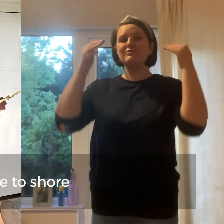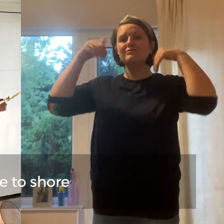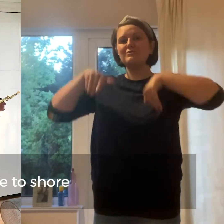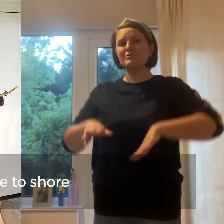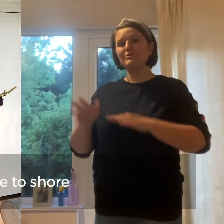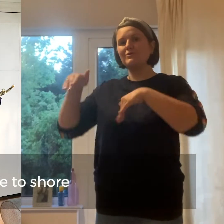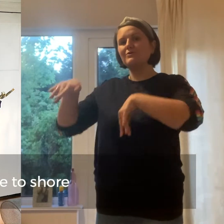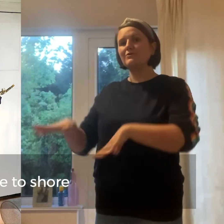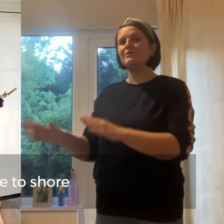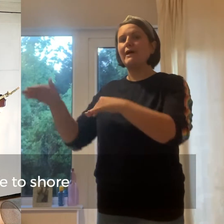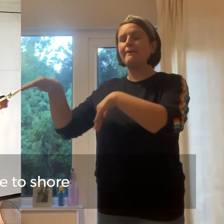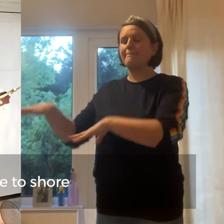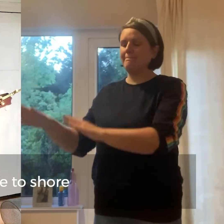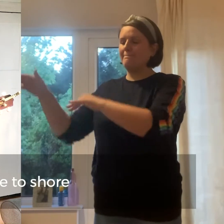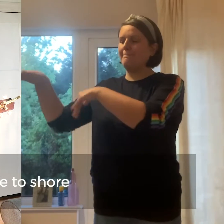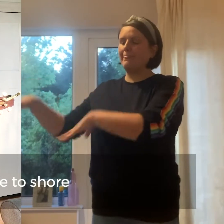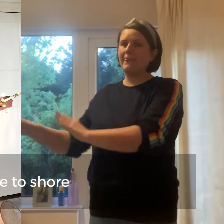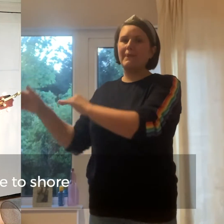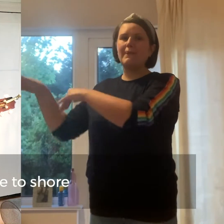safe to shore.